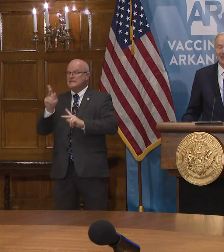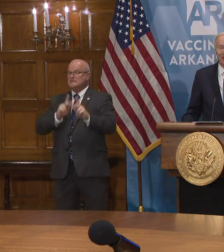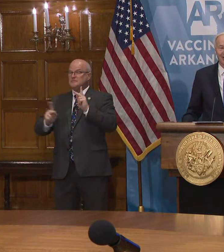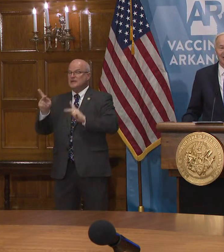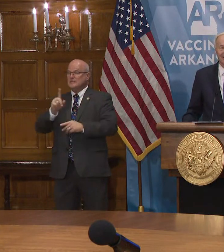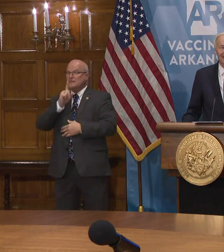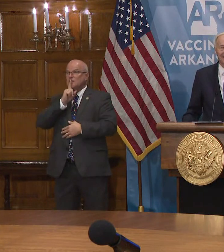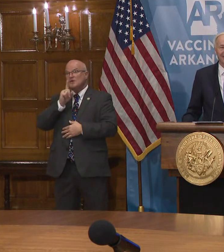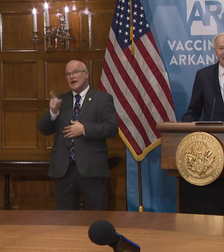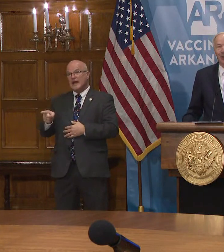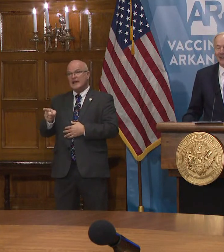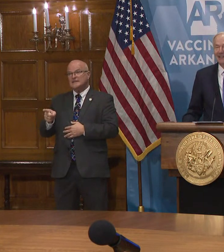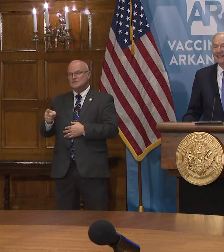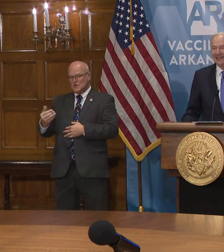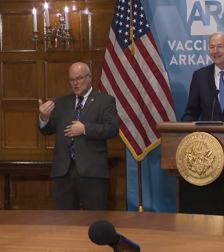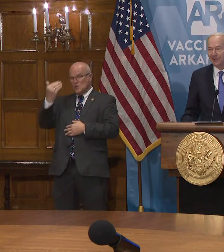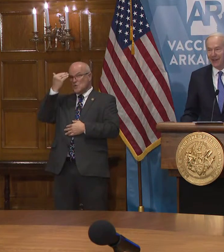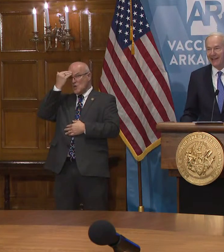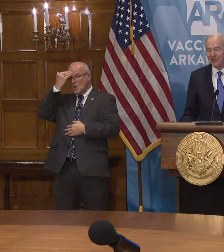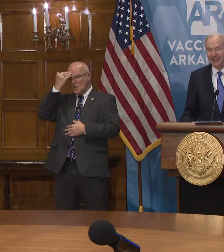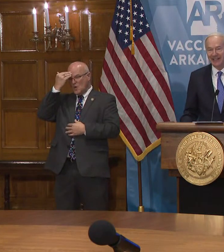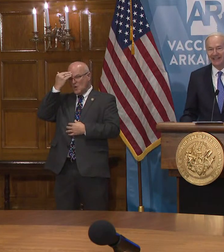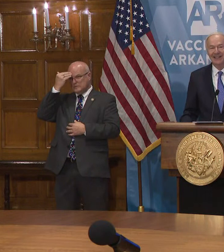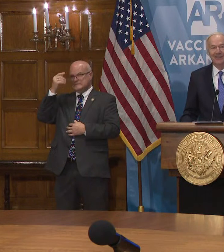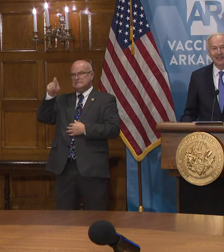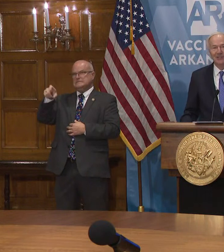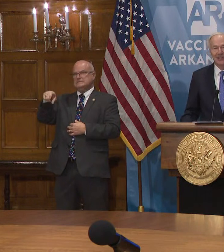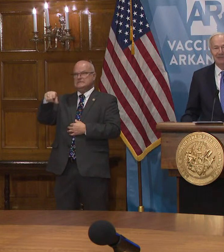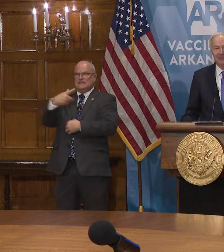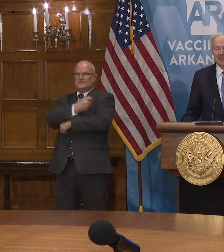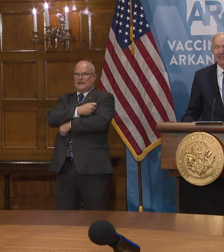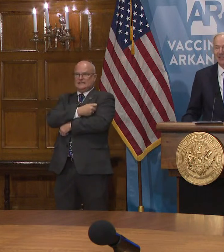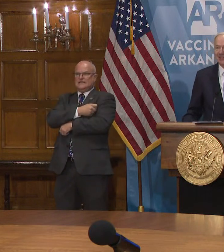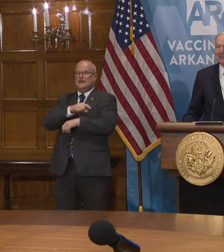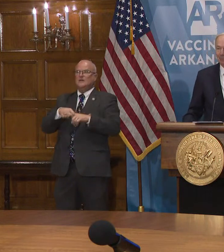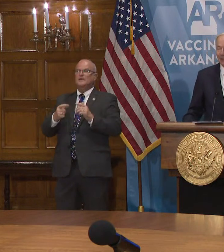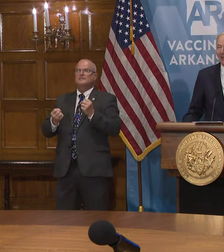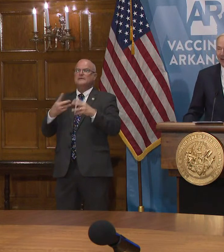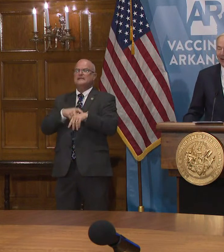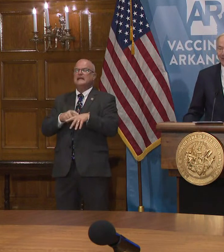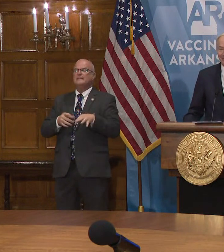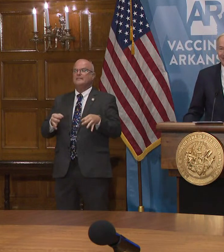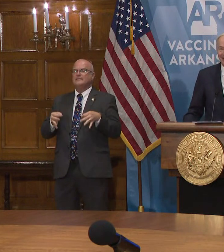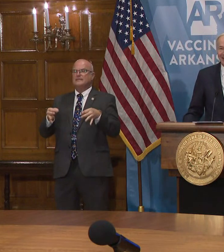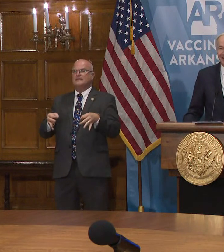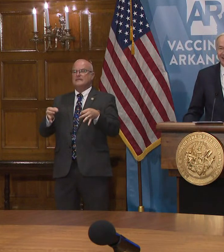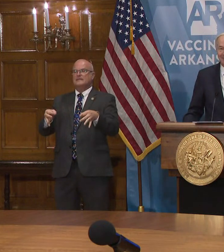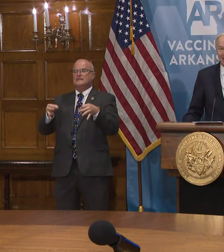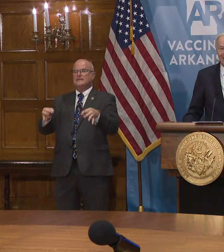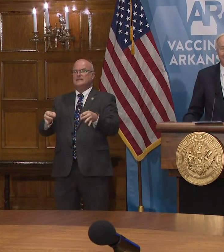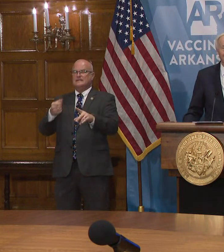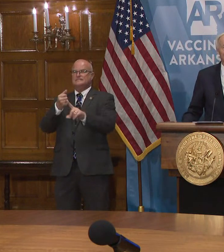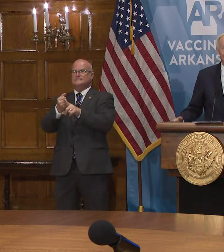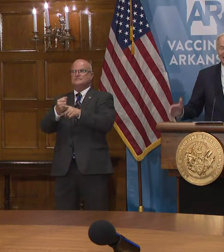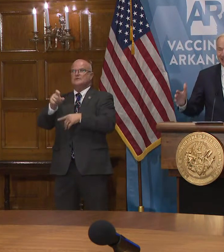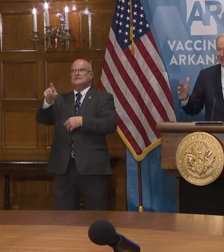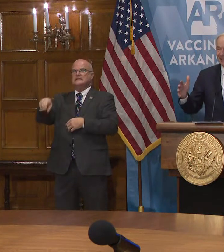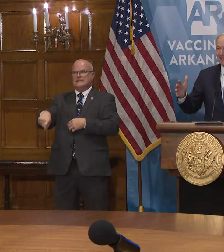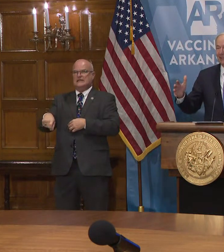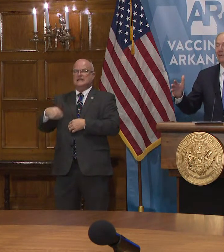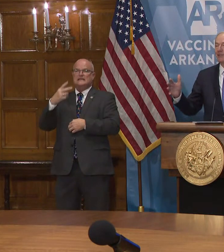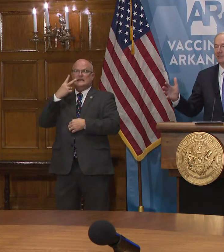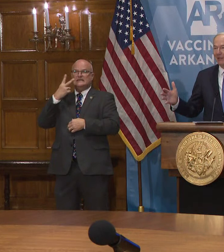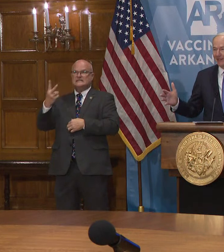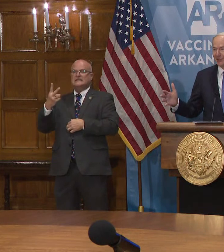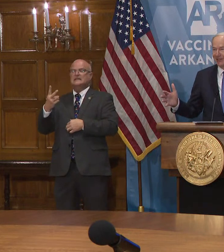Arkansans actually know they need to get the vaccine. They just have a tendency to put it off because they